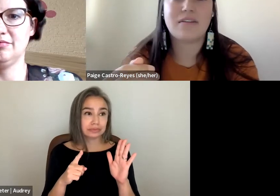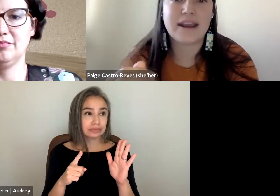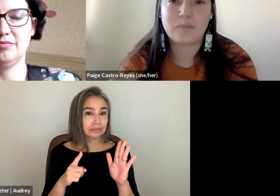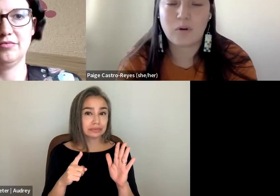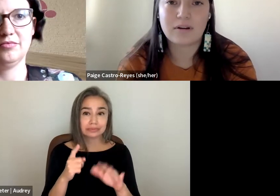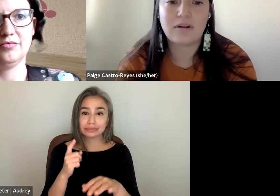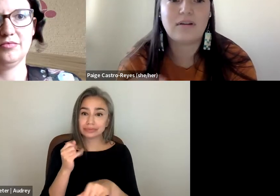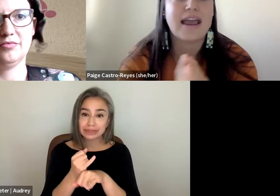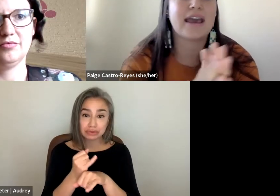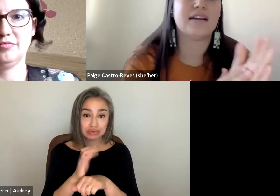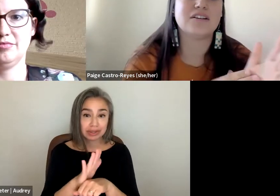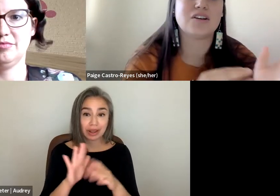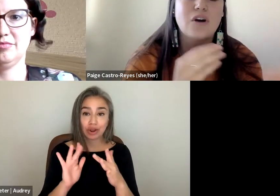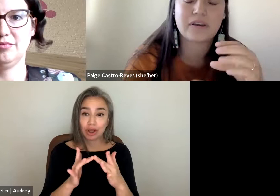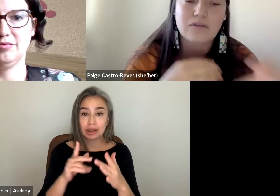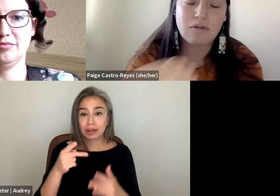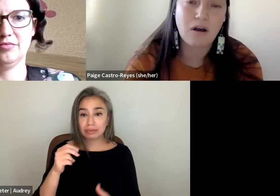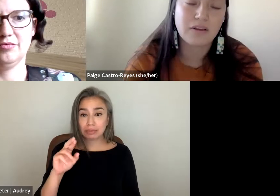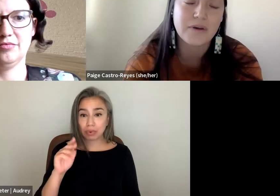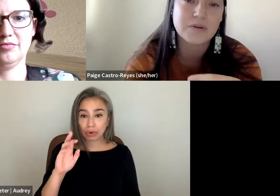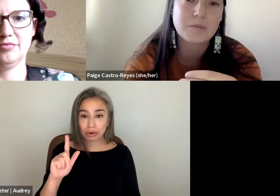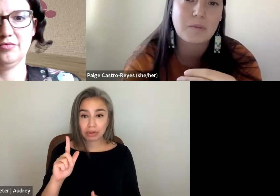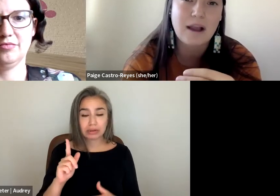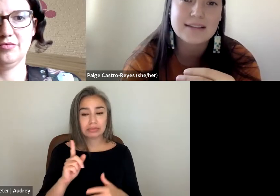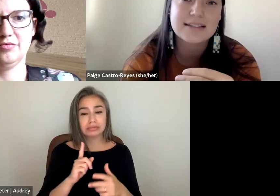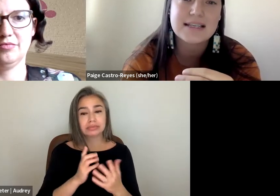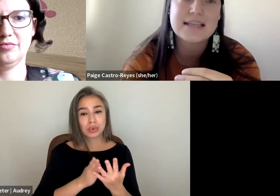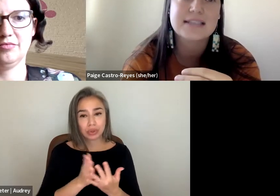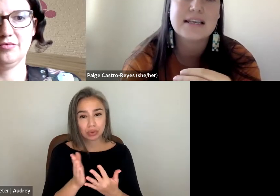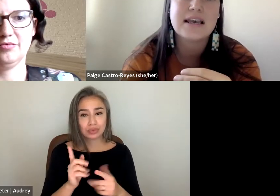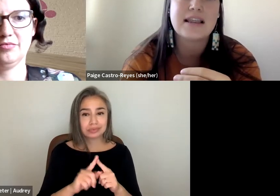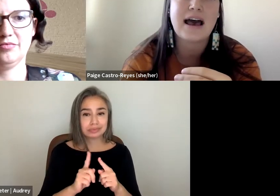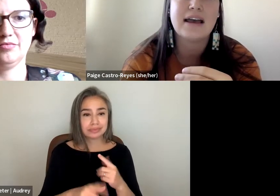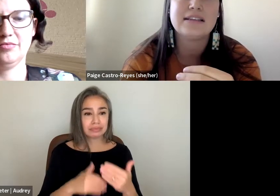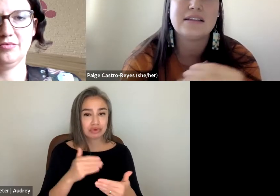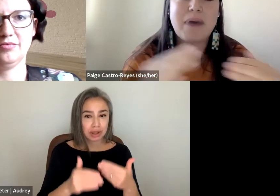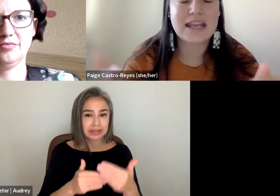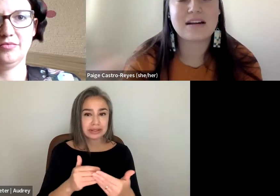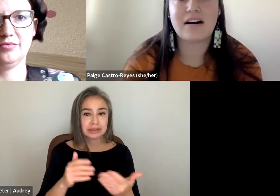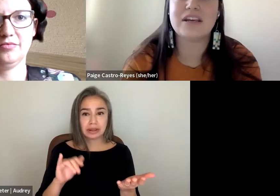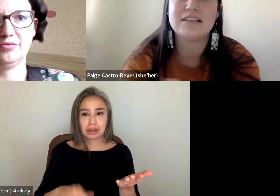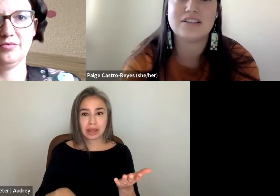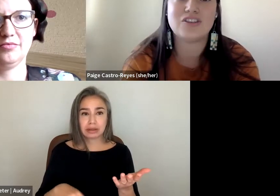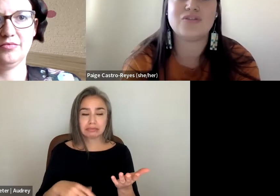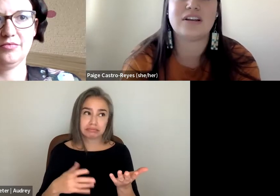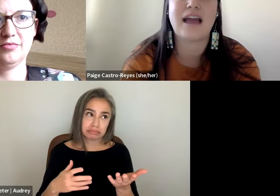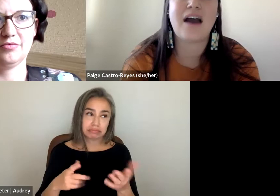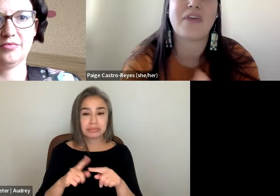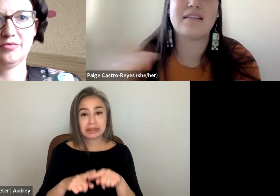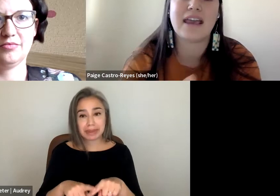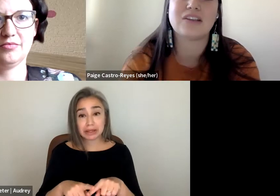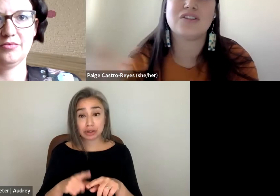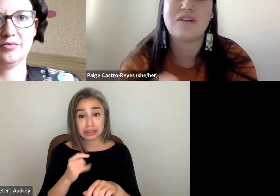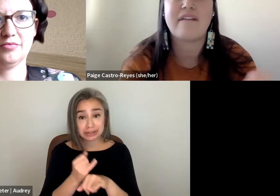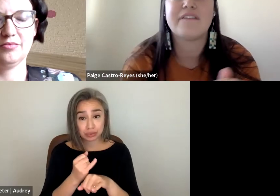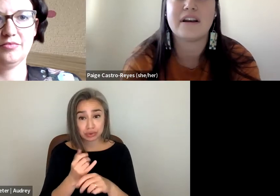institution's online portal and going through all of those processes that, depending on the institution, how